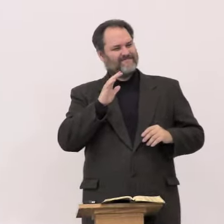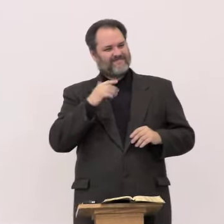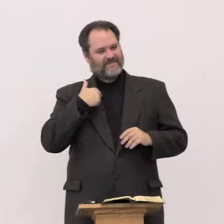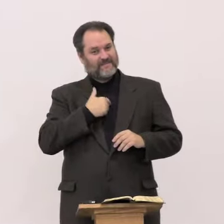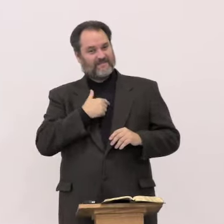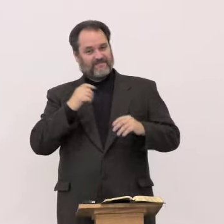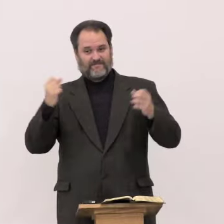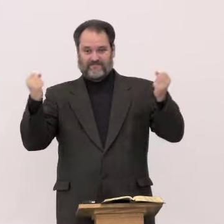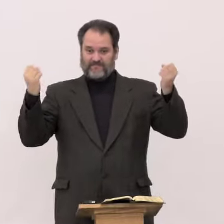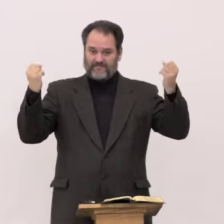to